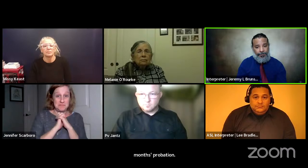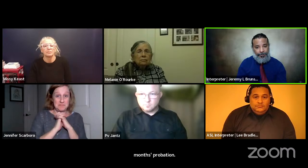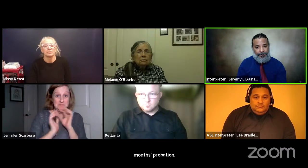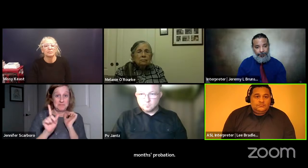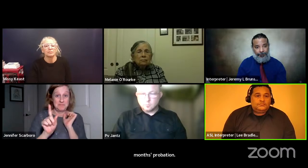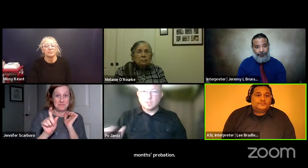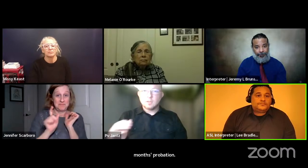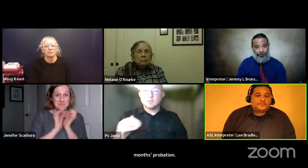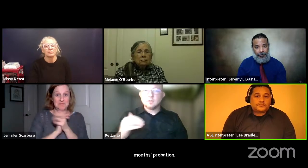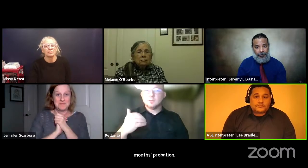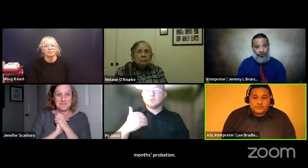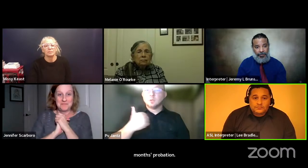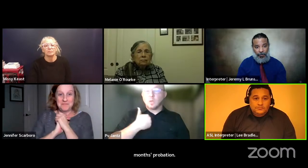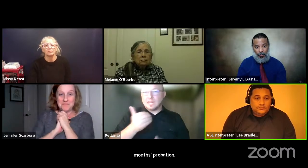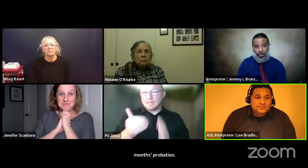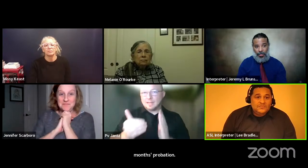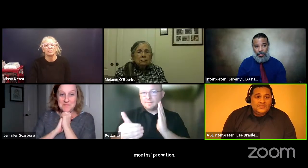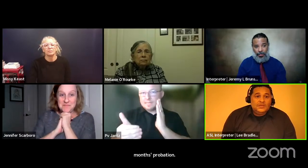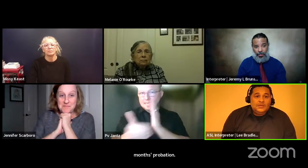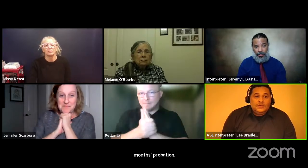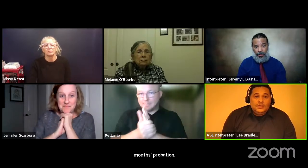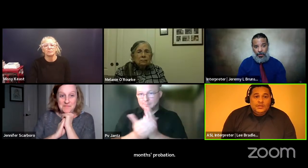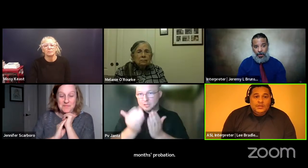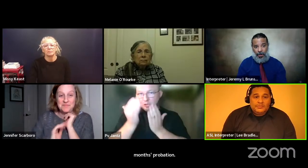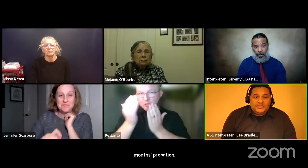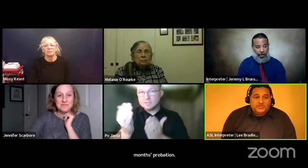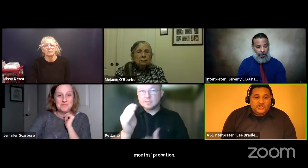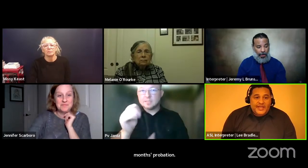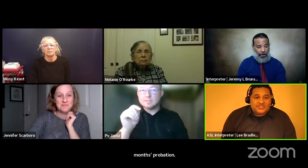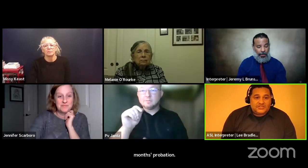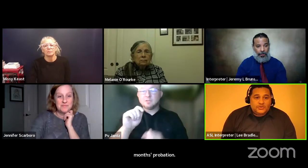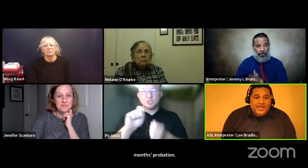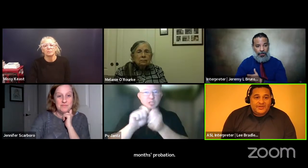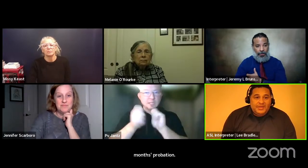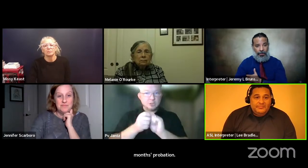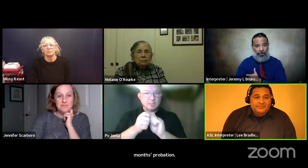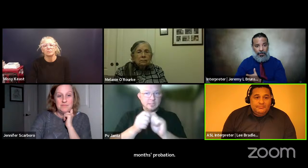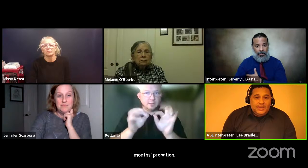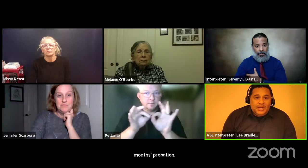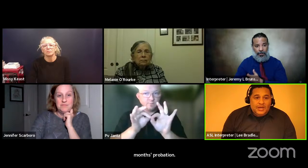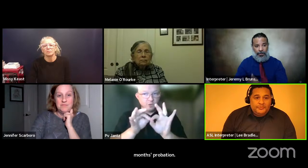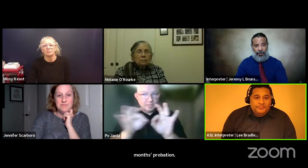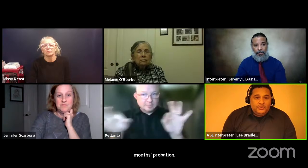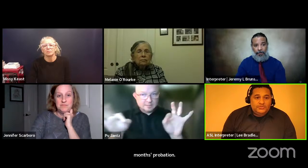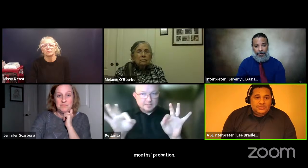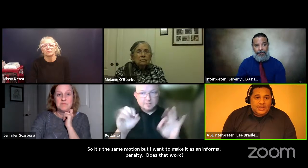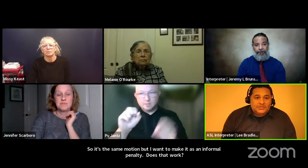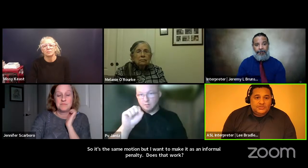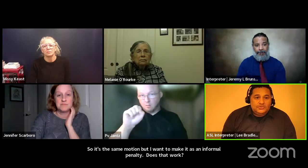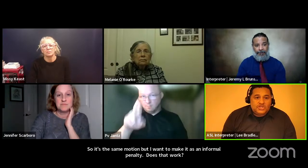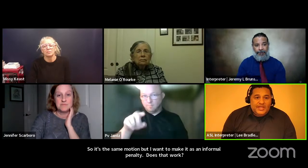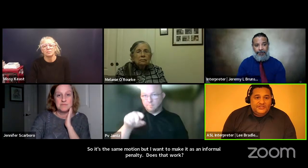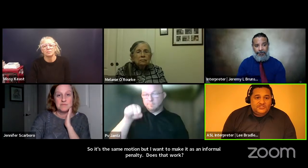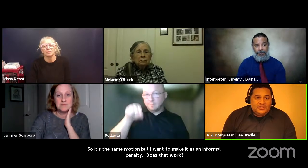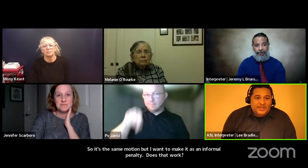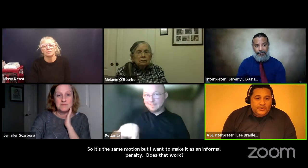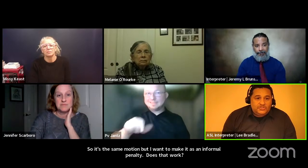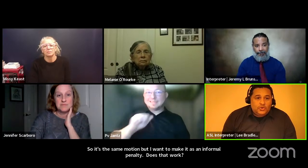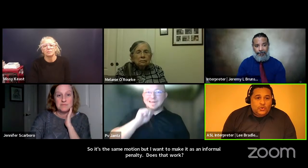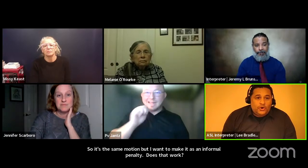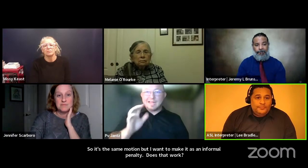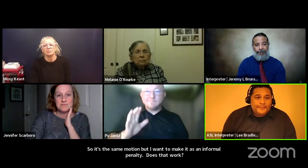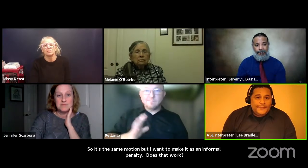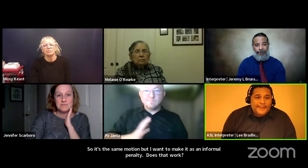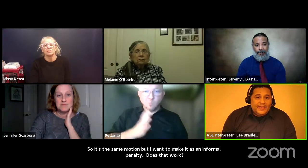penalty. Does that work? Commissioner Jantz, so we have an amendment proposed to change the